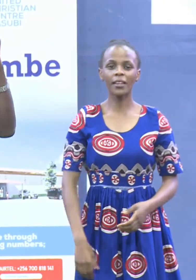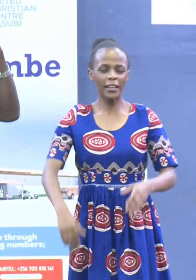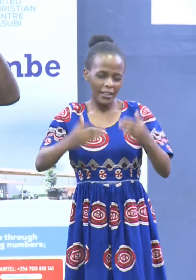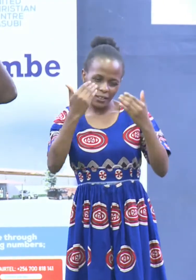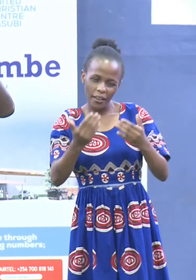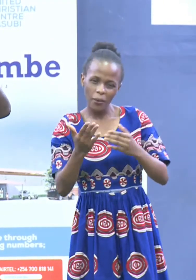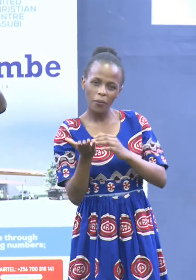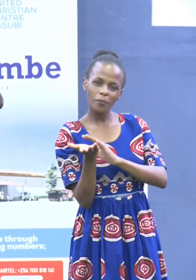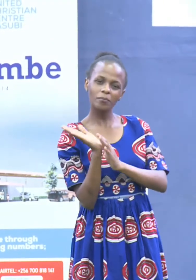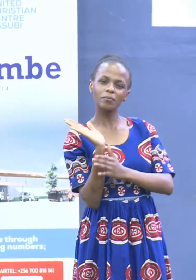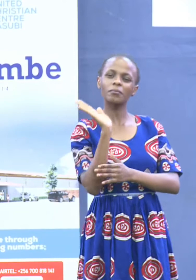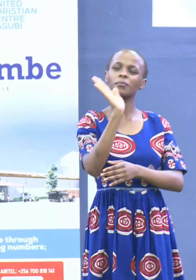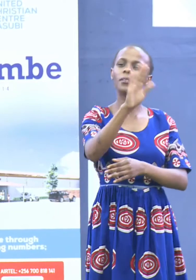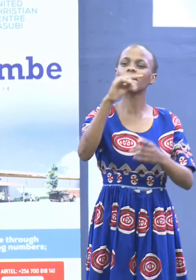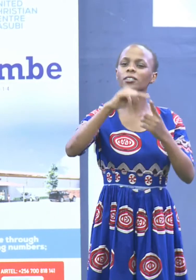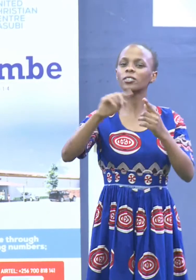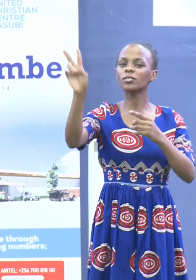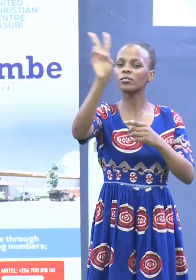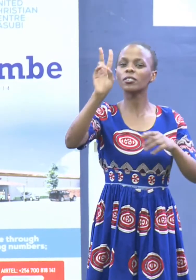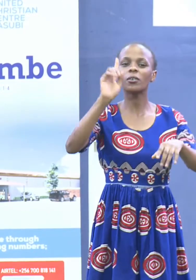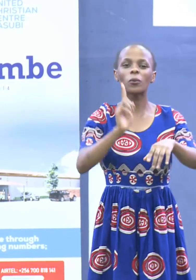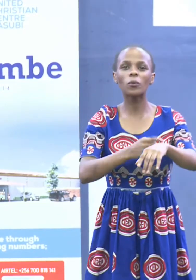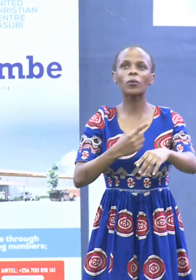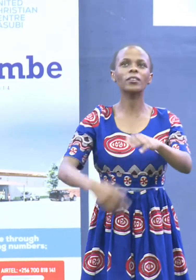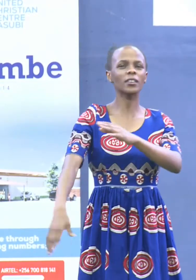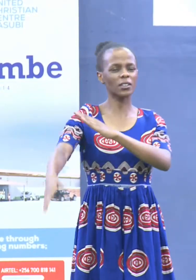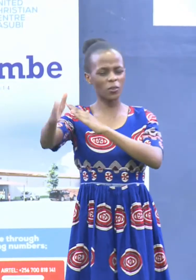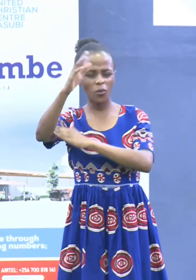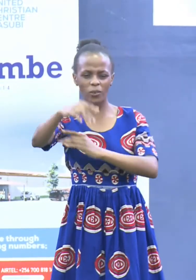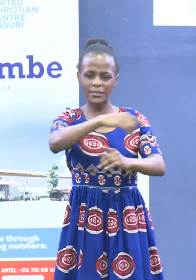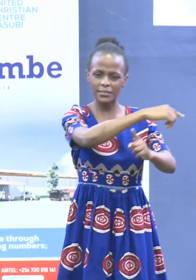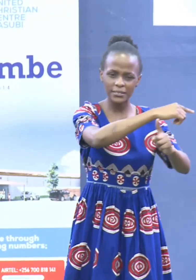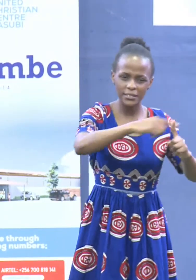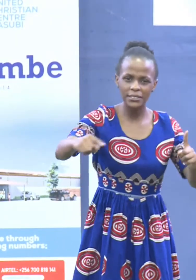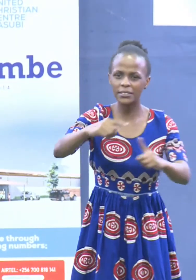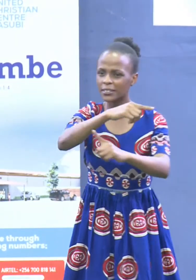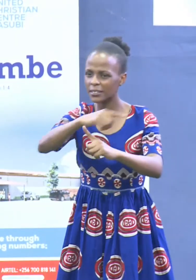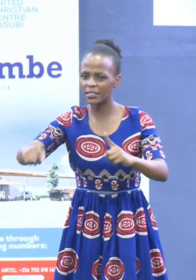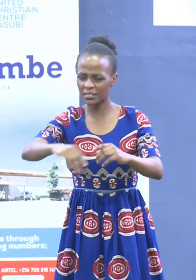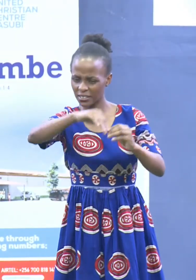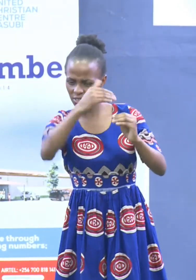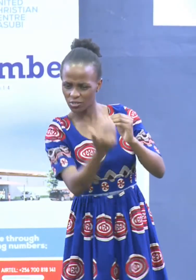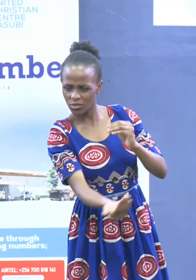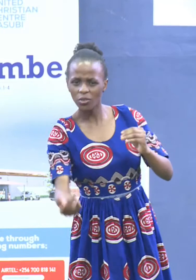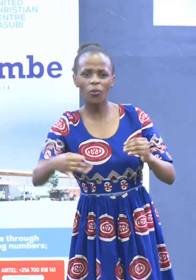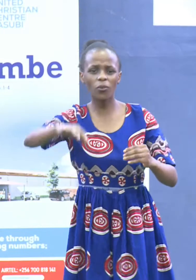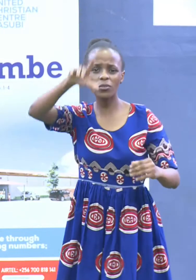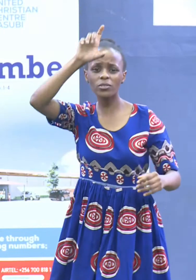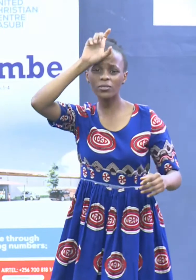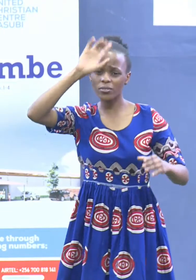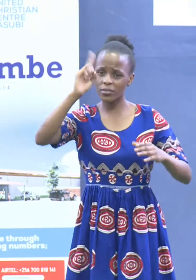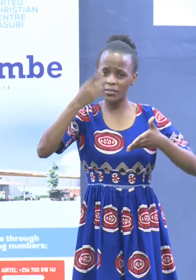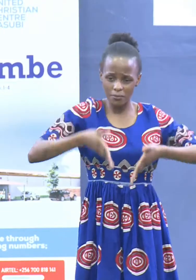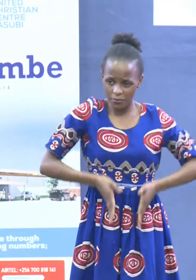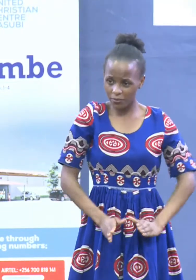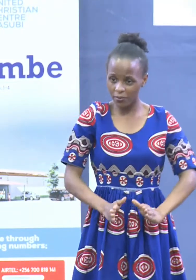wali weyattira abaana ababereberye emisiri. Now you can't go back and refer to the time he killed the firstborns